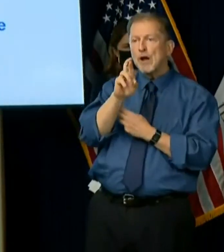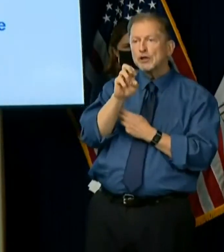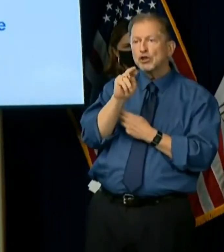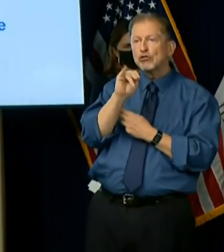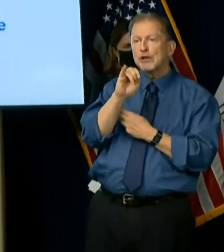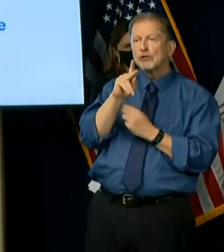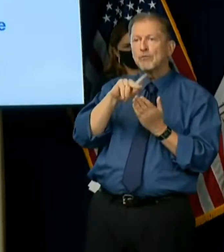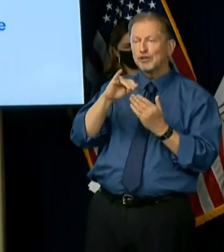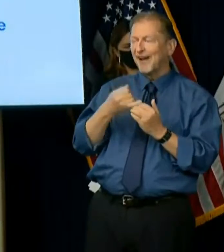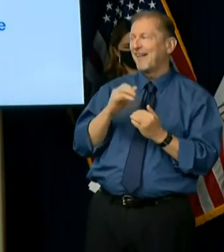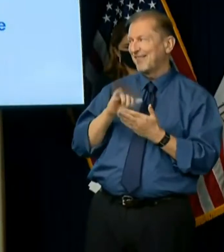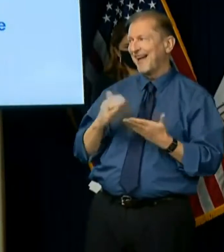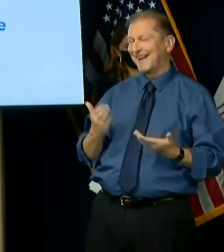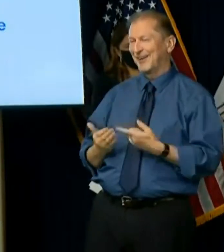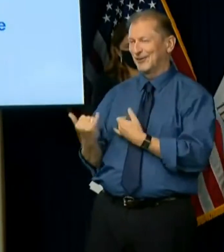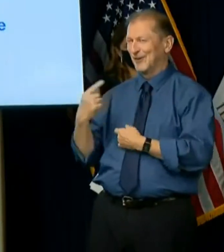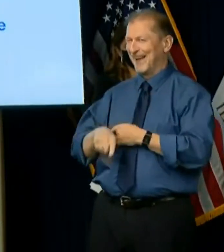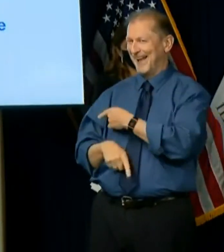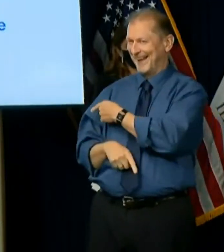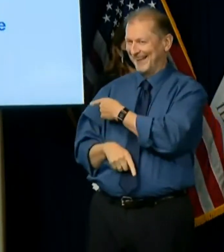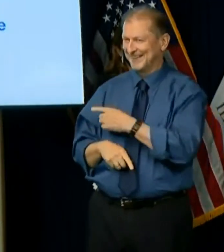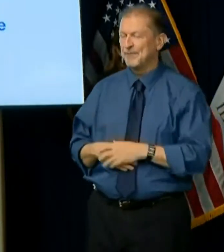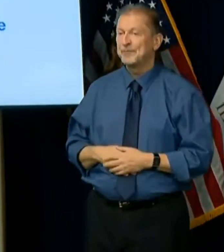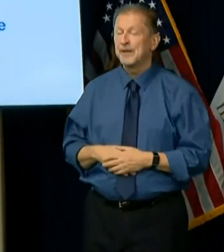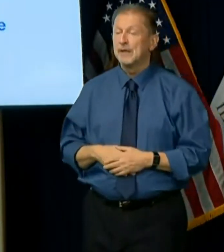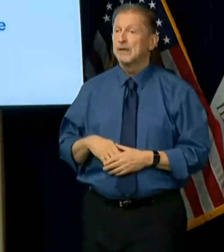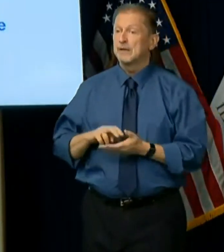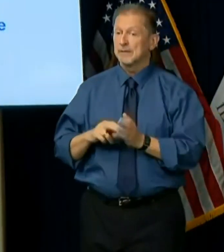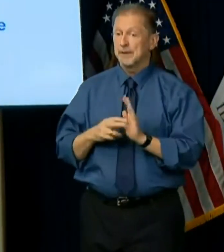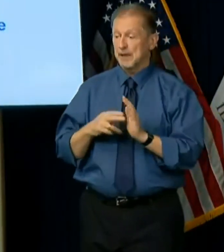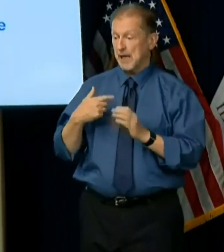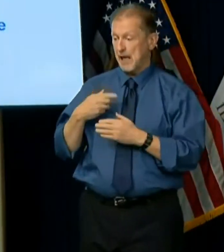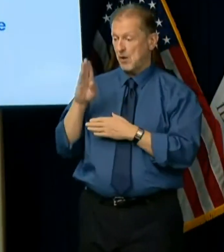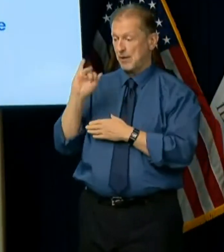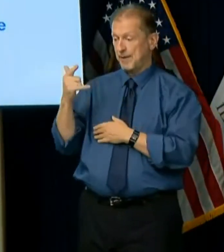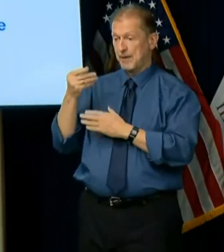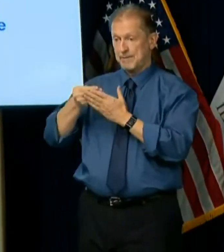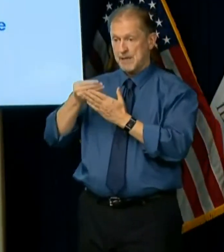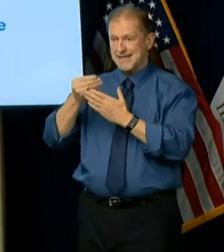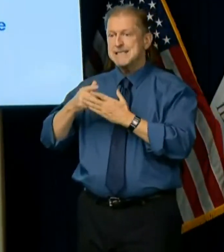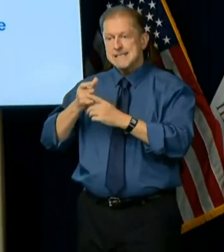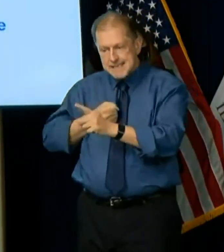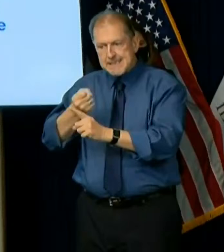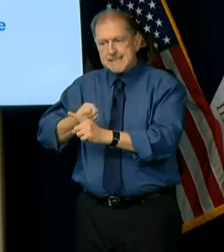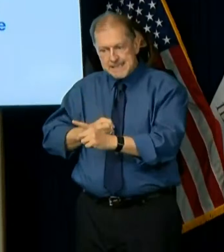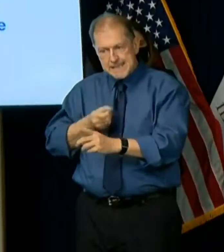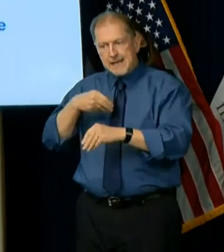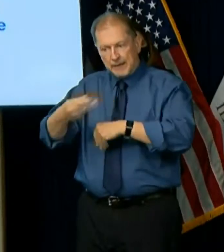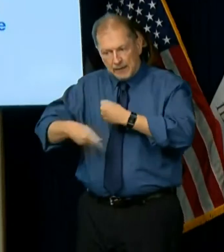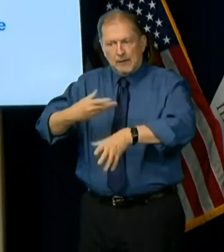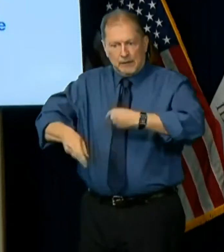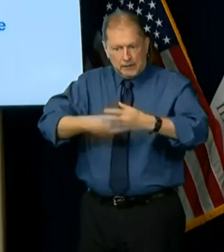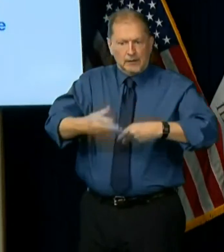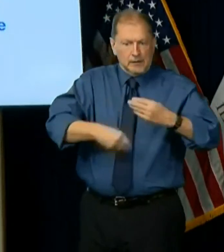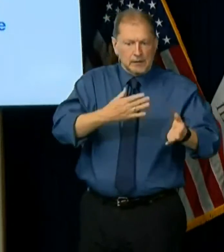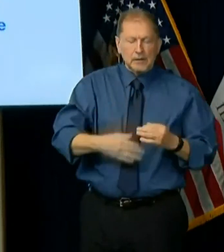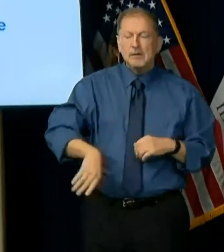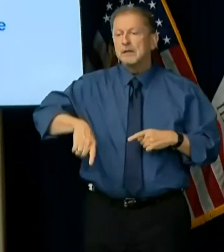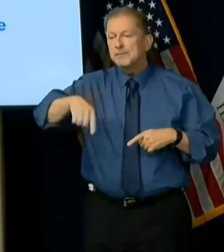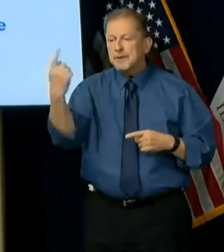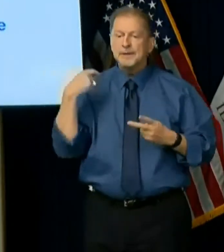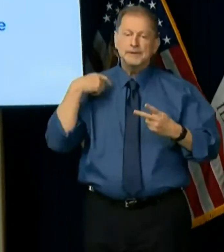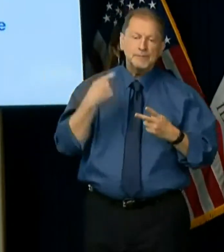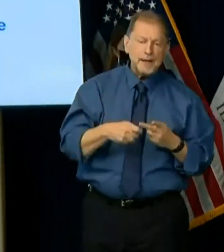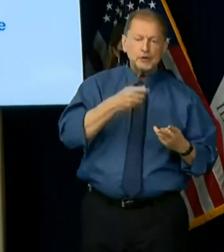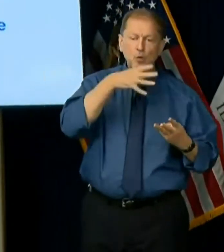today. As a result, nearly half of all of our big funds have reached our hard-hit minority communities, which, let's face it, have